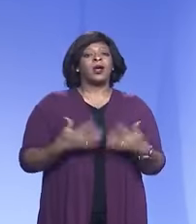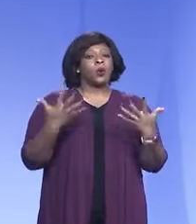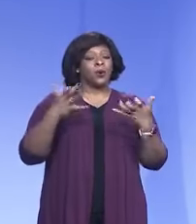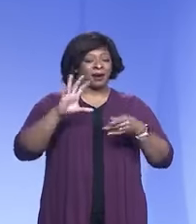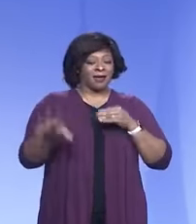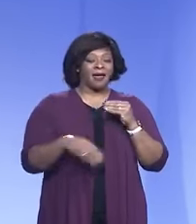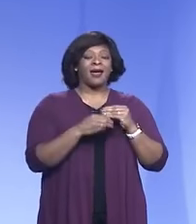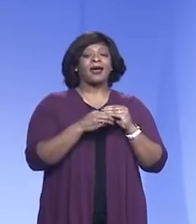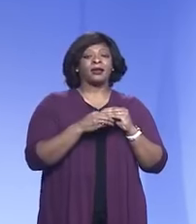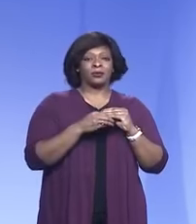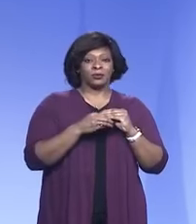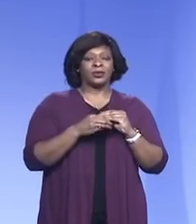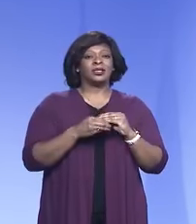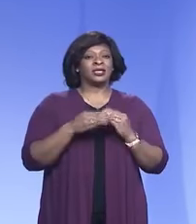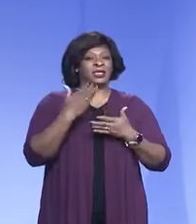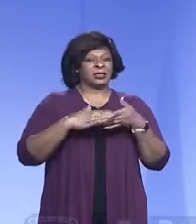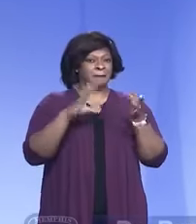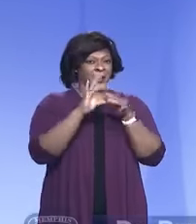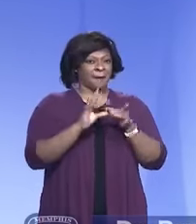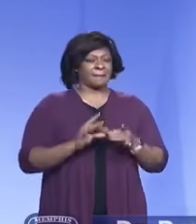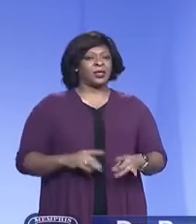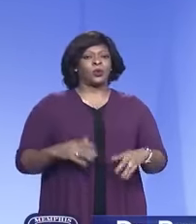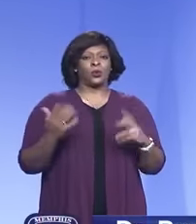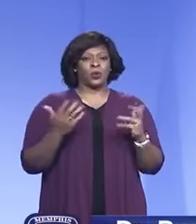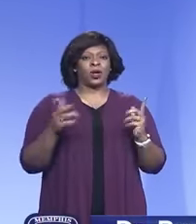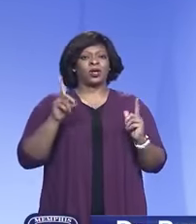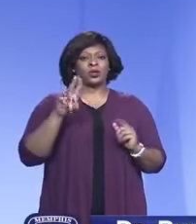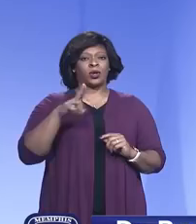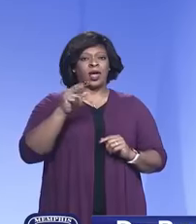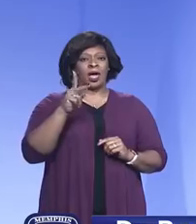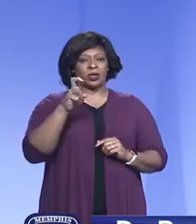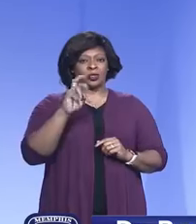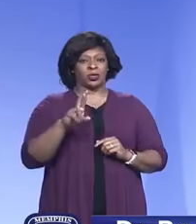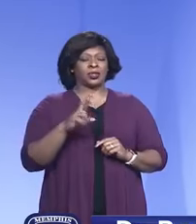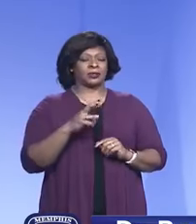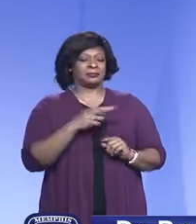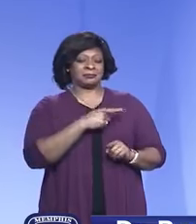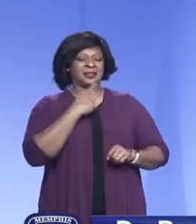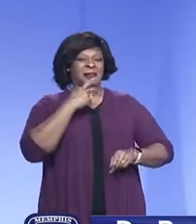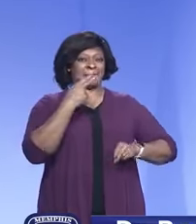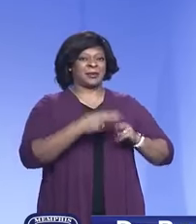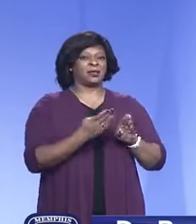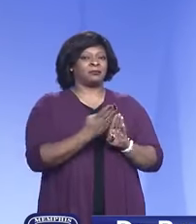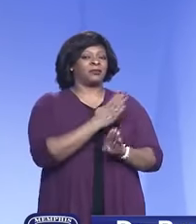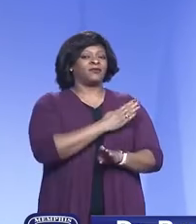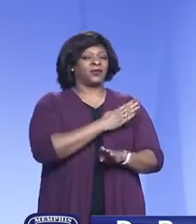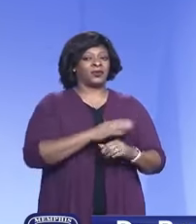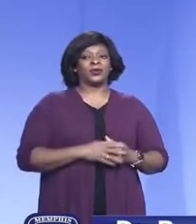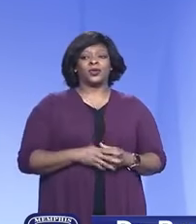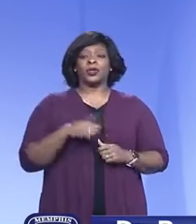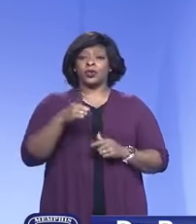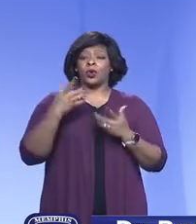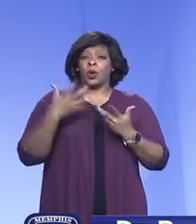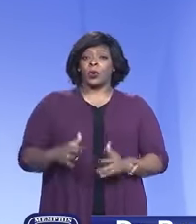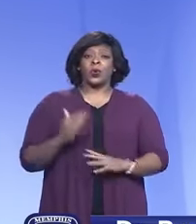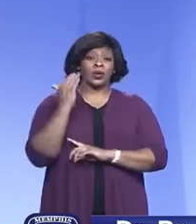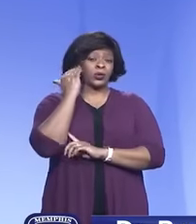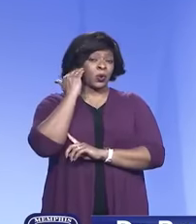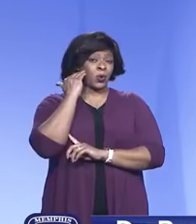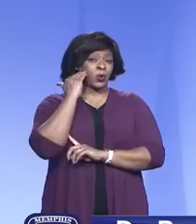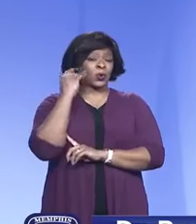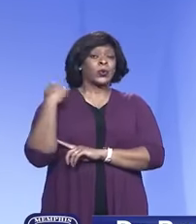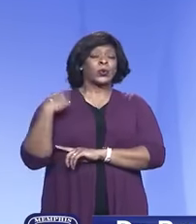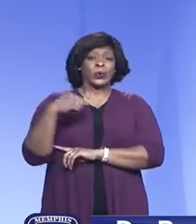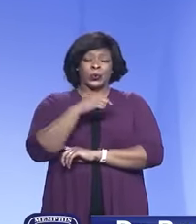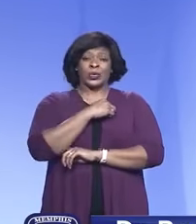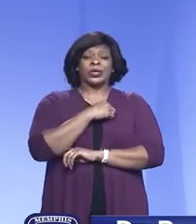to add a few comments to what Dr. Haushalter has stated. As you well know, that we